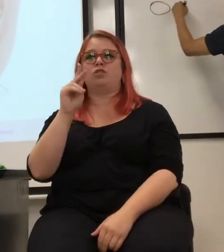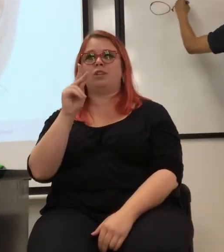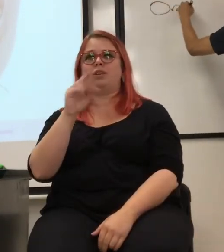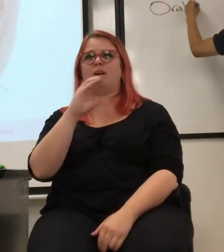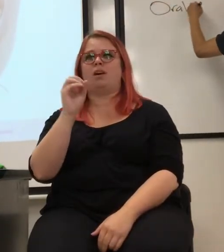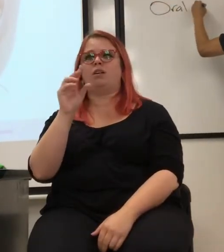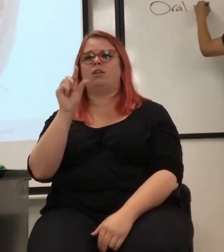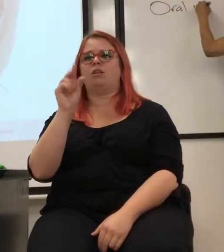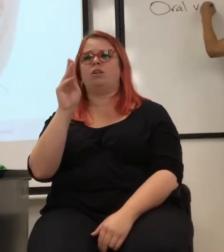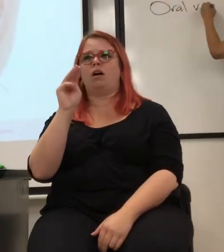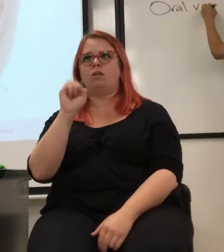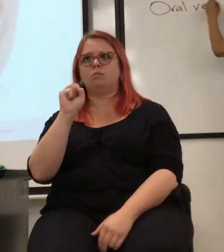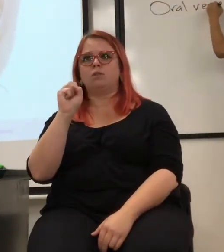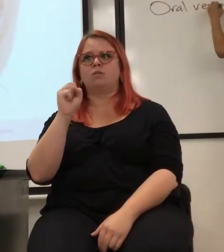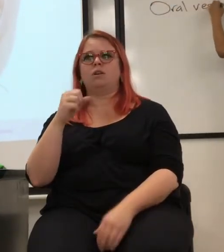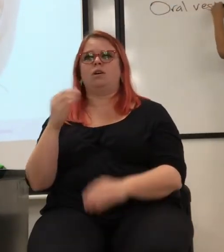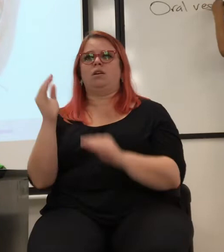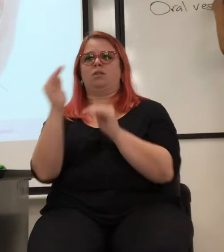Oral